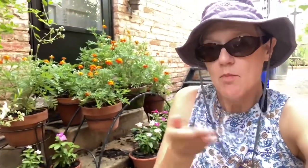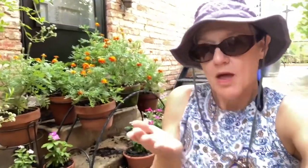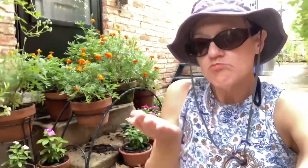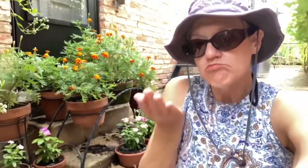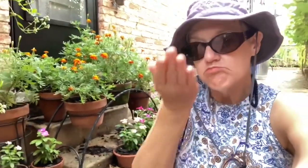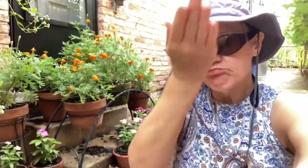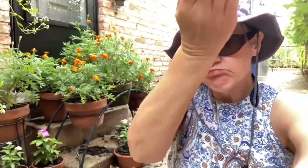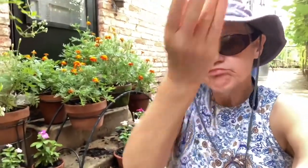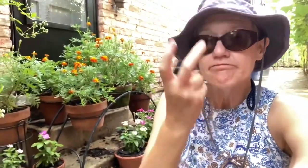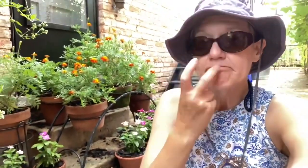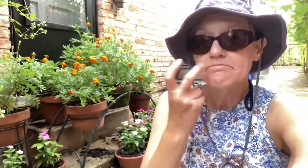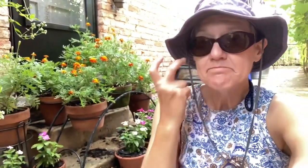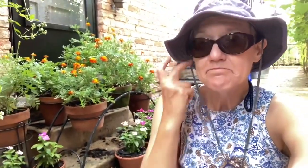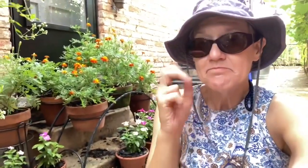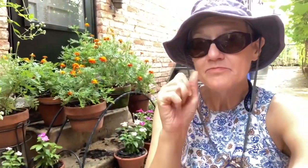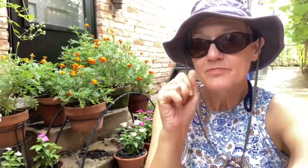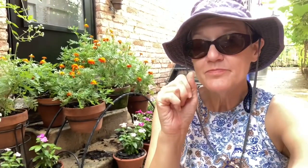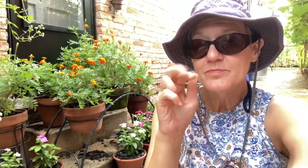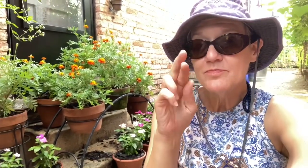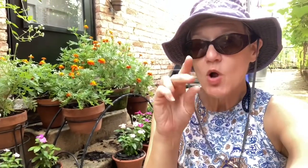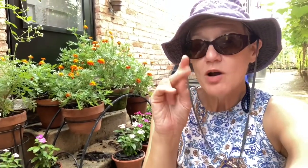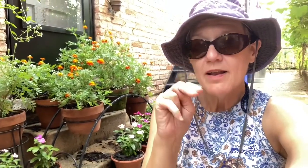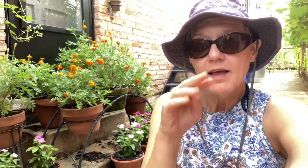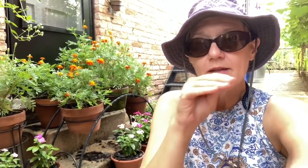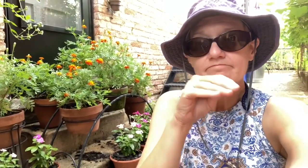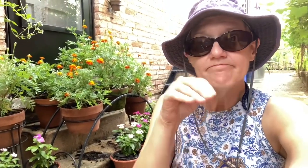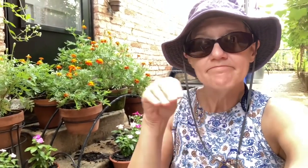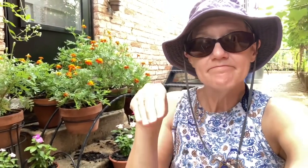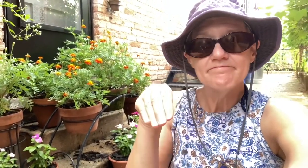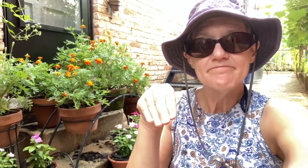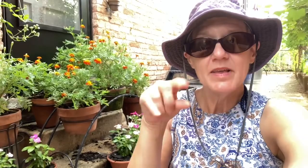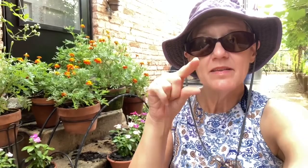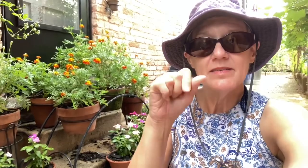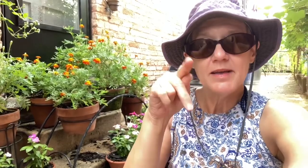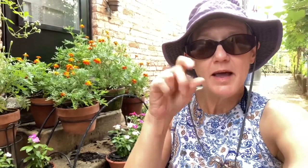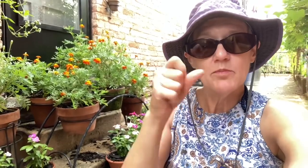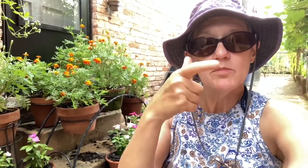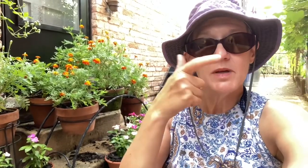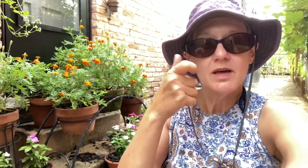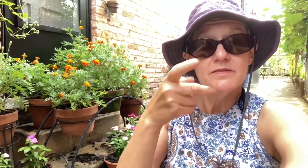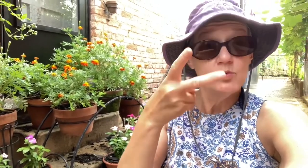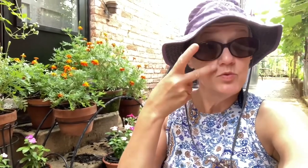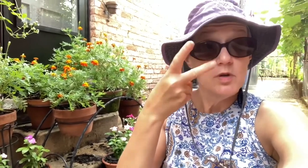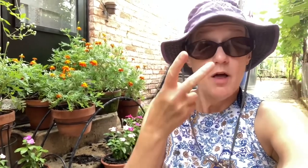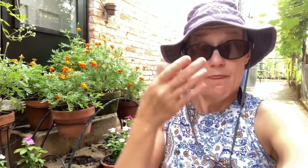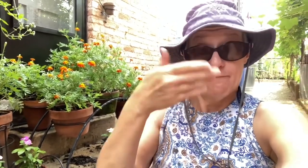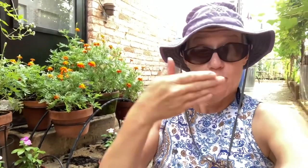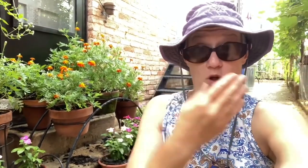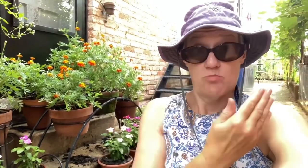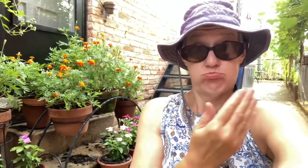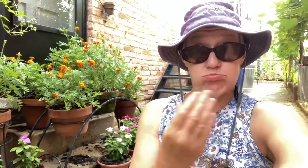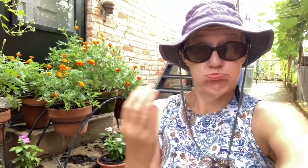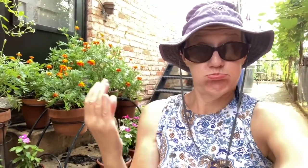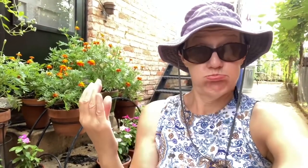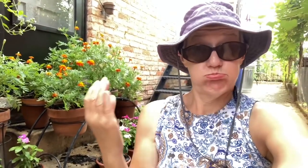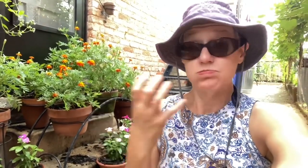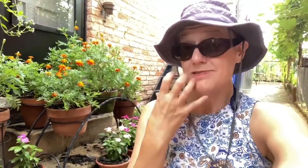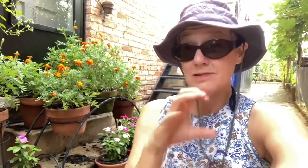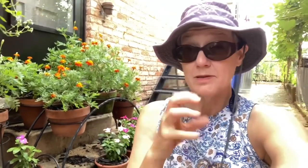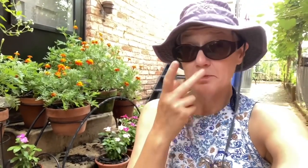garden and fill in those gaps. If you notice, the front row,